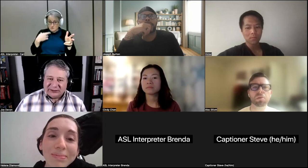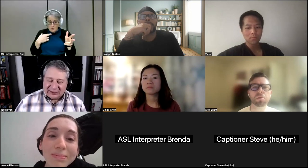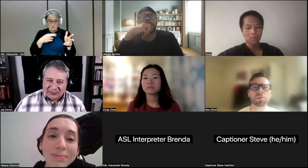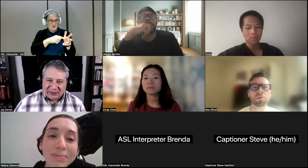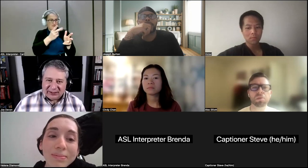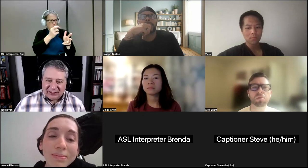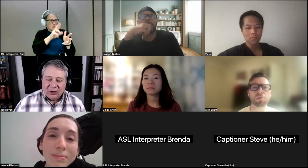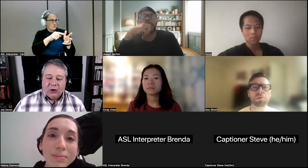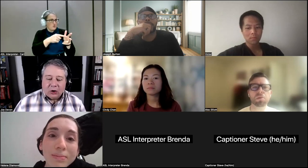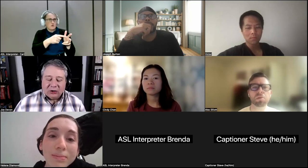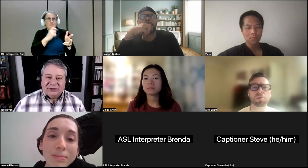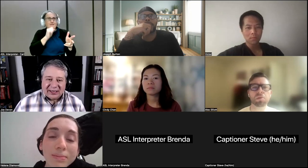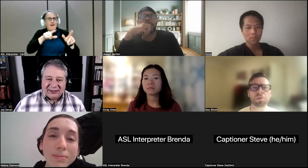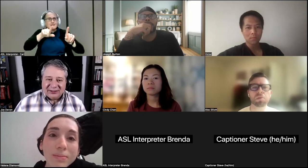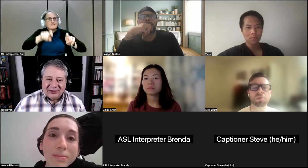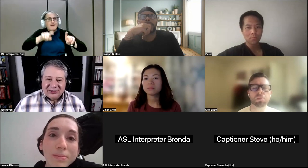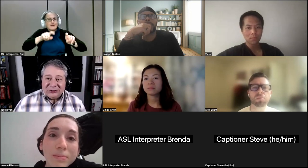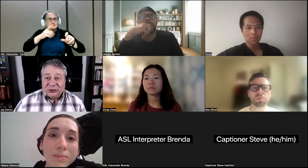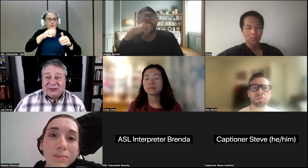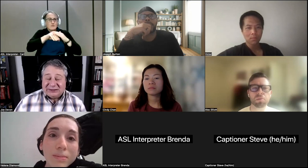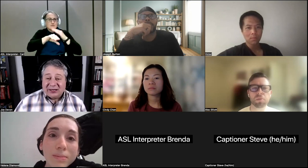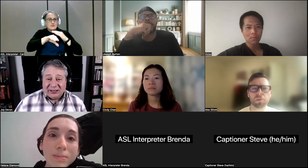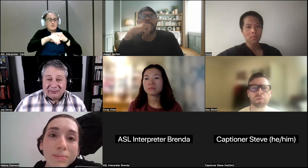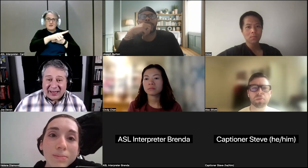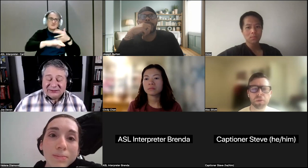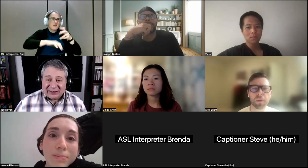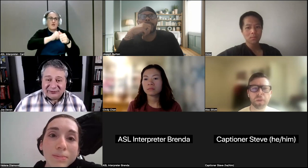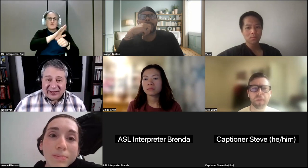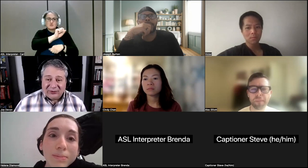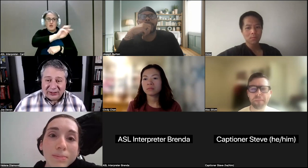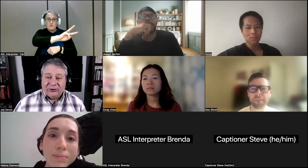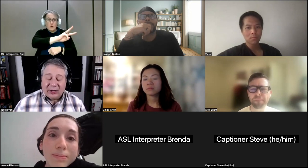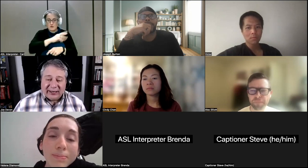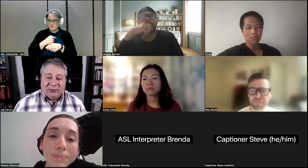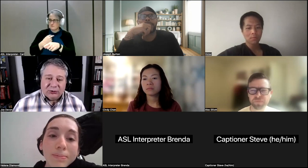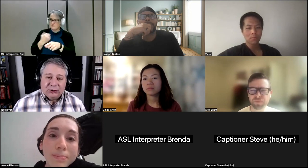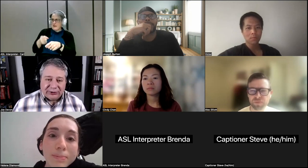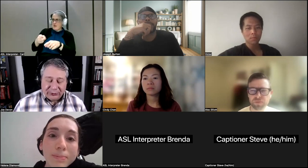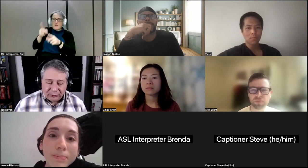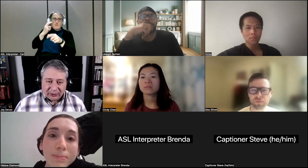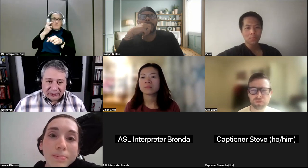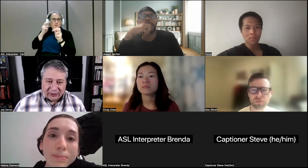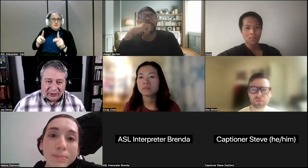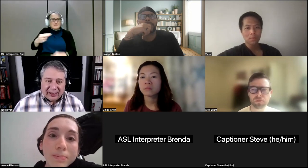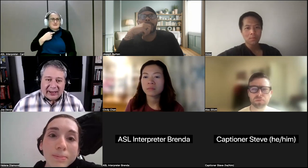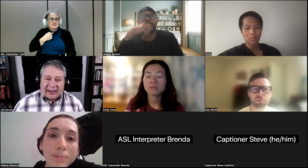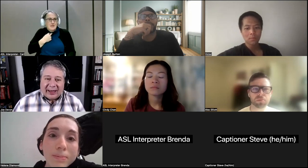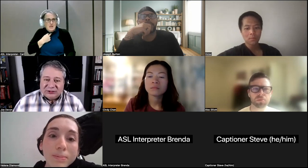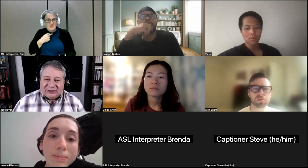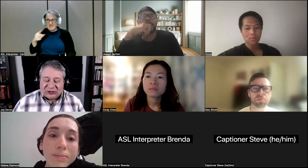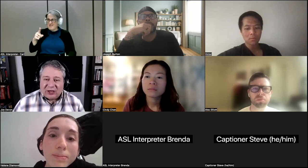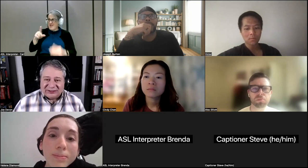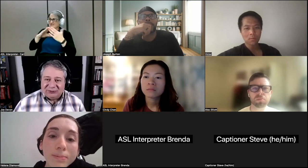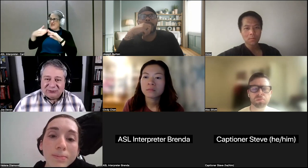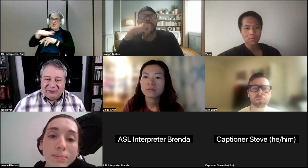for accessibility? All of a sudden, you could be stuck in a bad side of town and you're unable to order your Uber. I